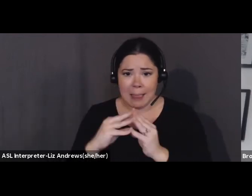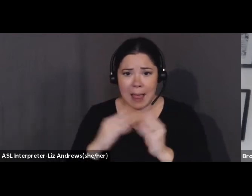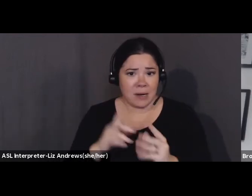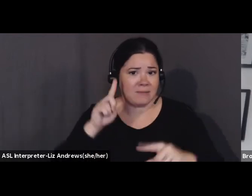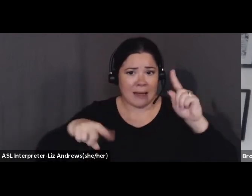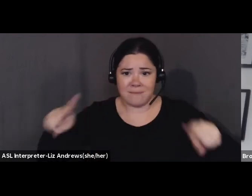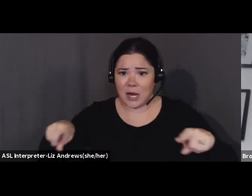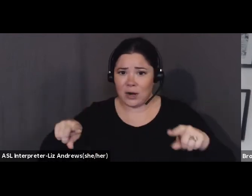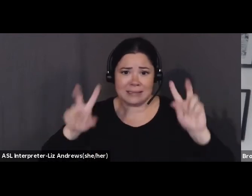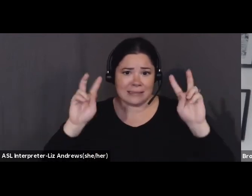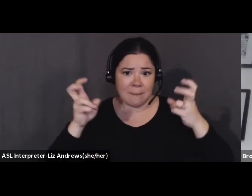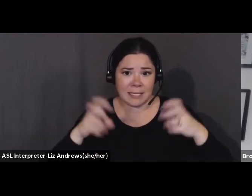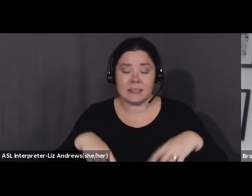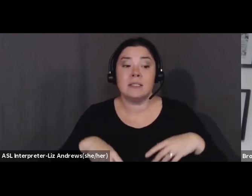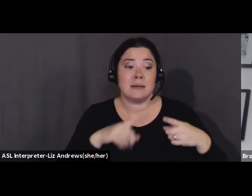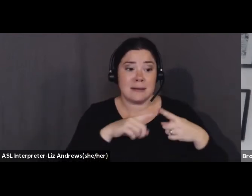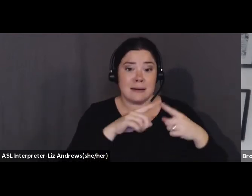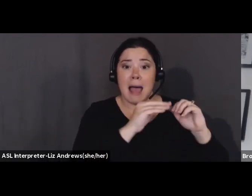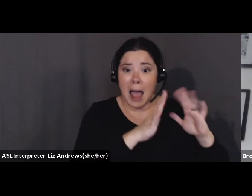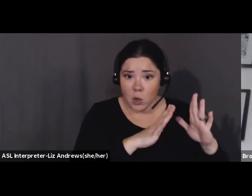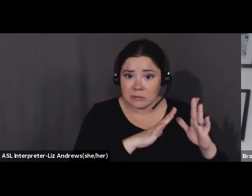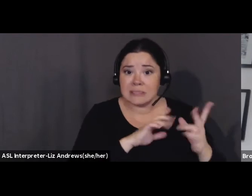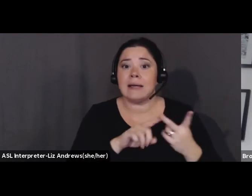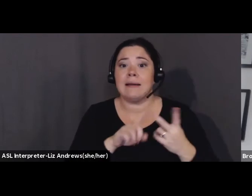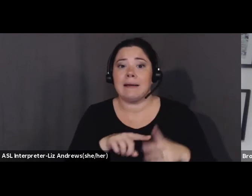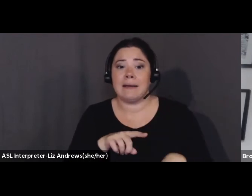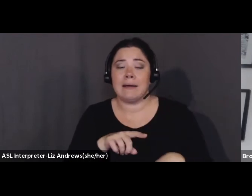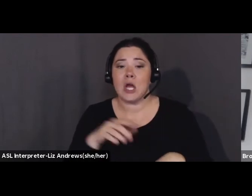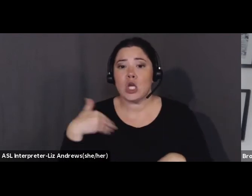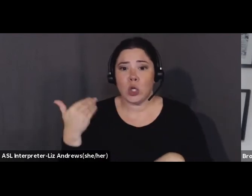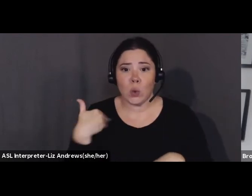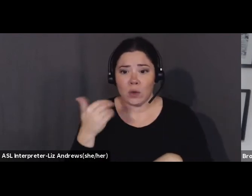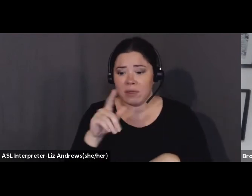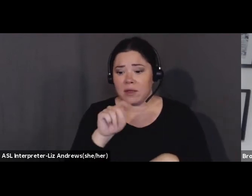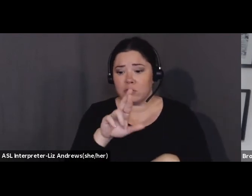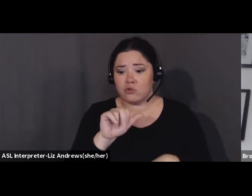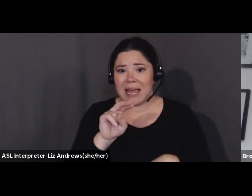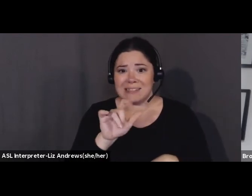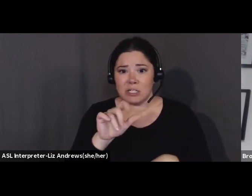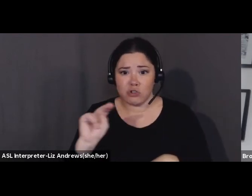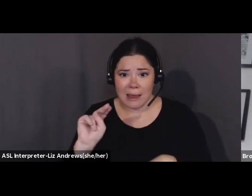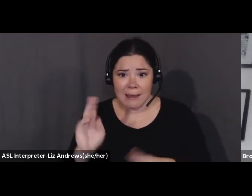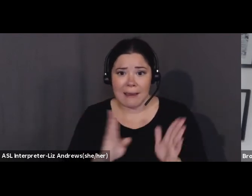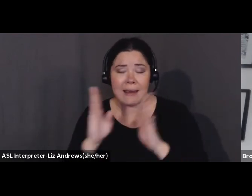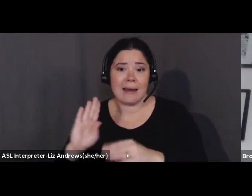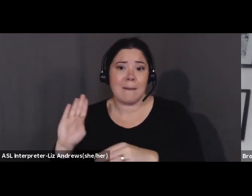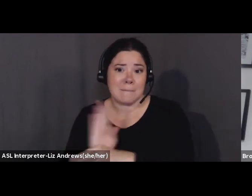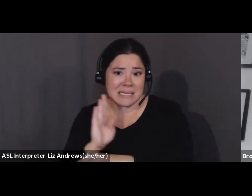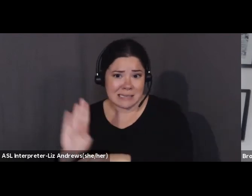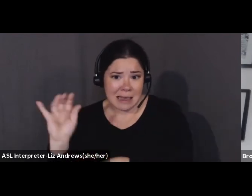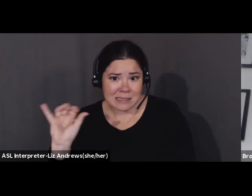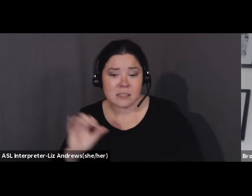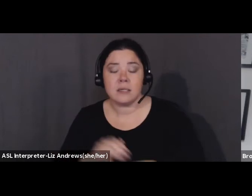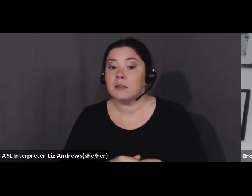on housing, we did one on housing, we've done some on youth transition and business acumen as well. So if you